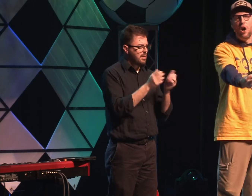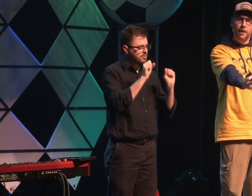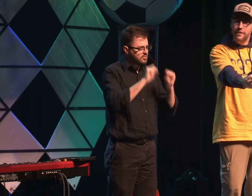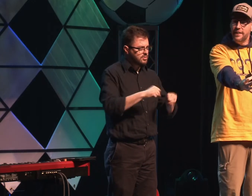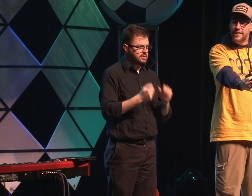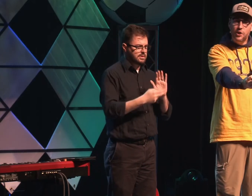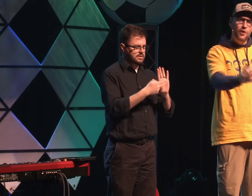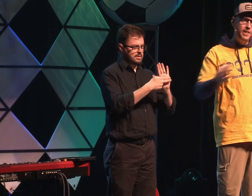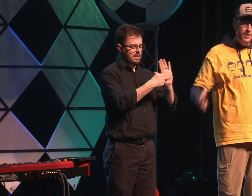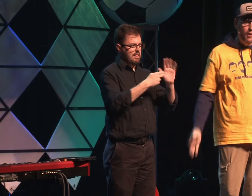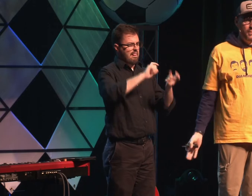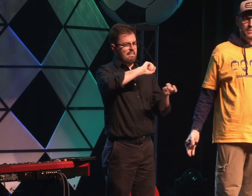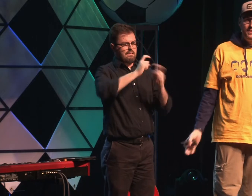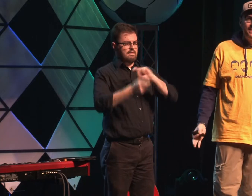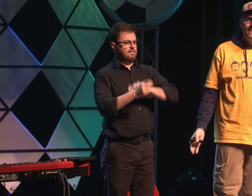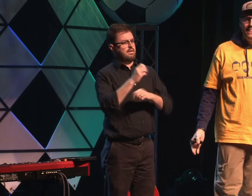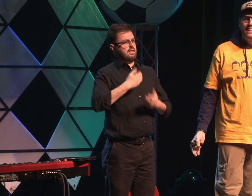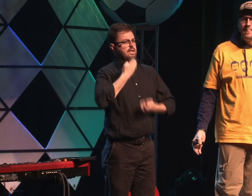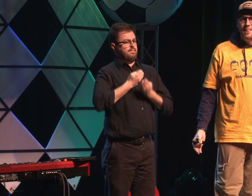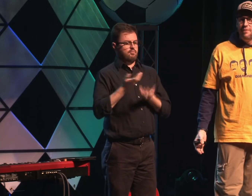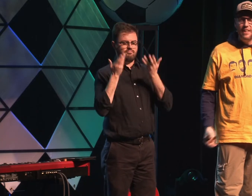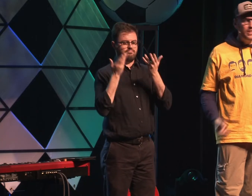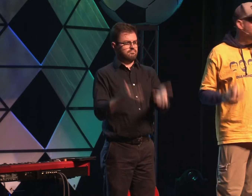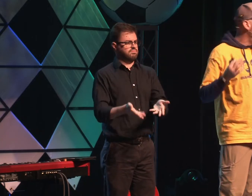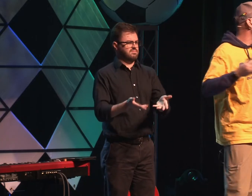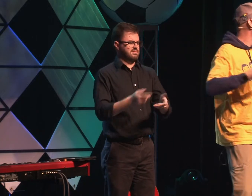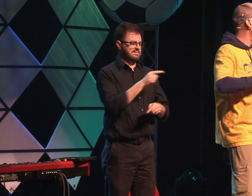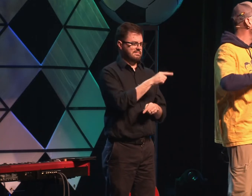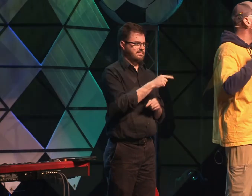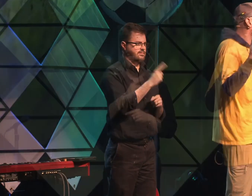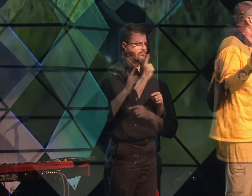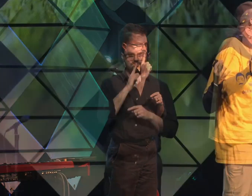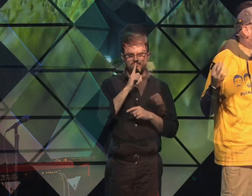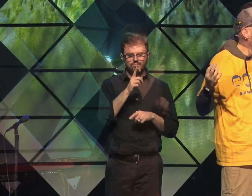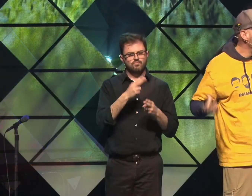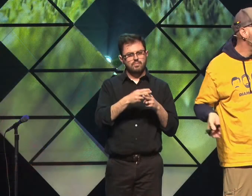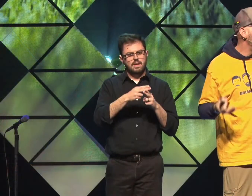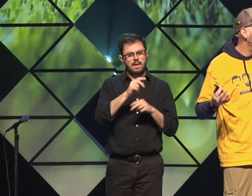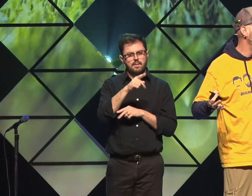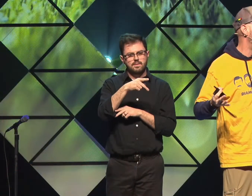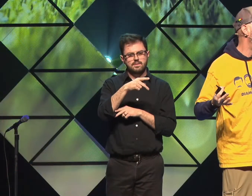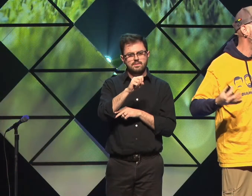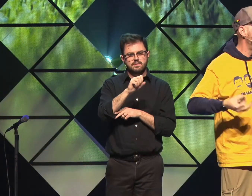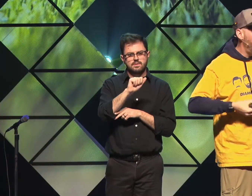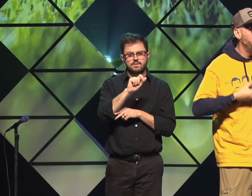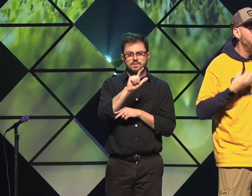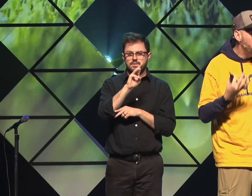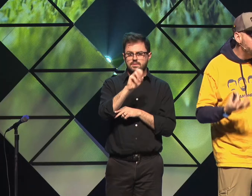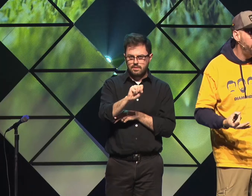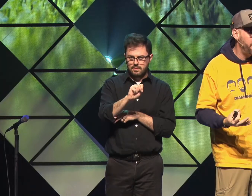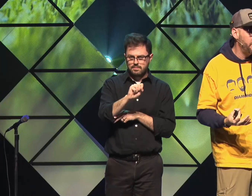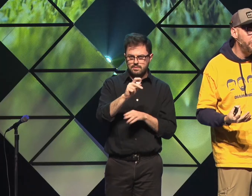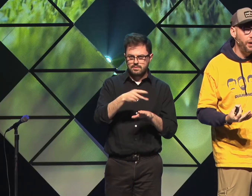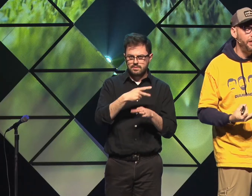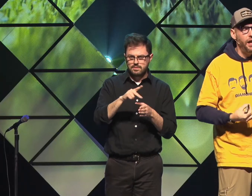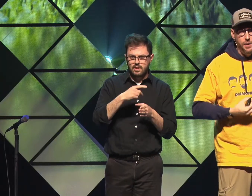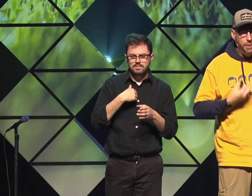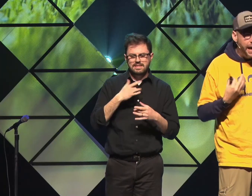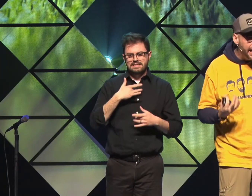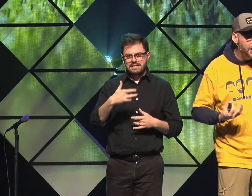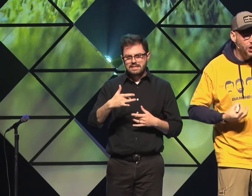they are. It's called the Psalms, right? And the Psalms and songs are usually emotional, right? Songs are usually filled